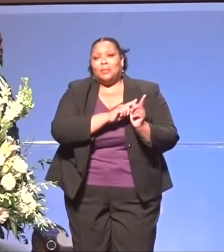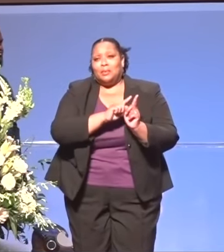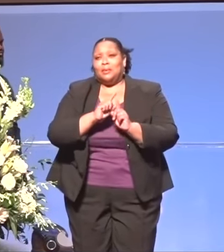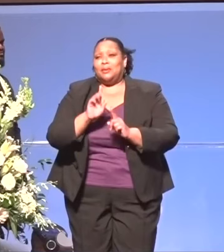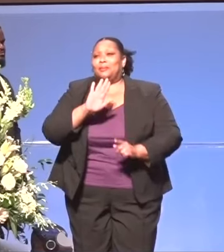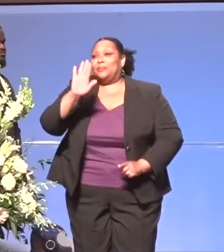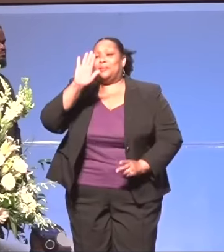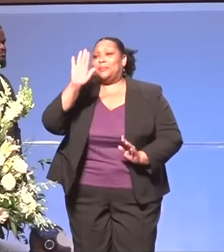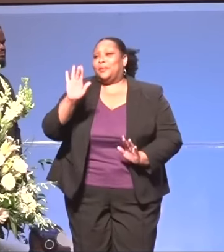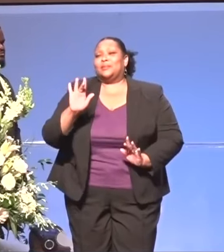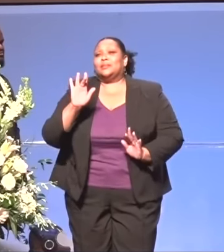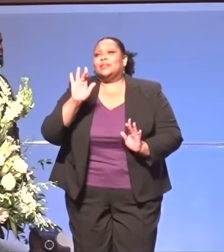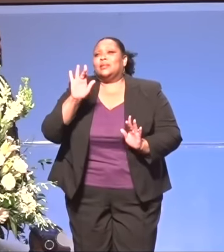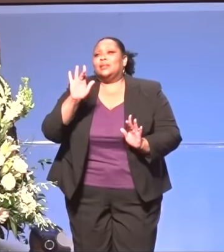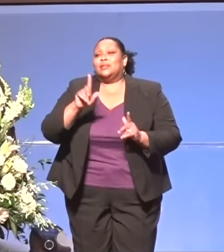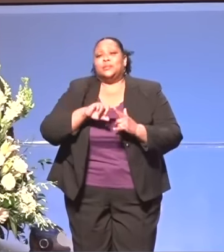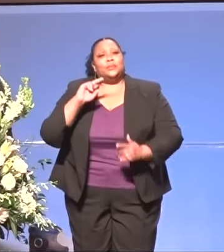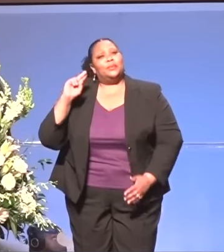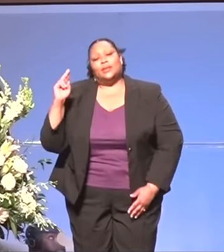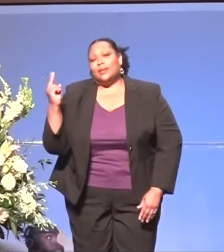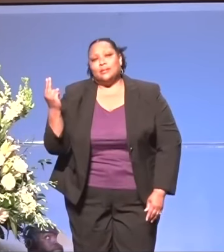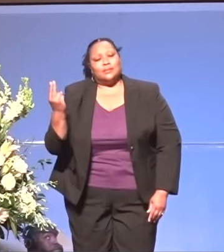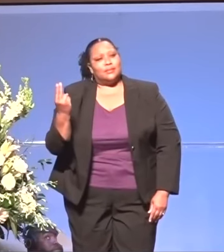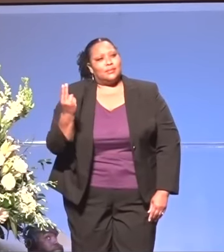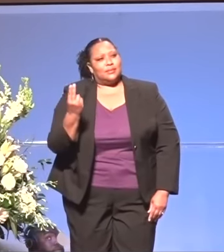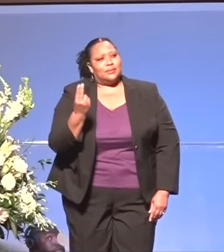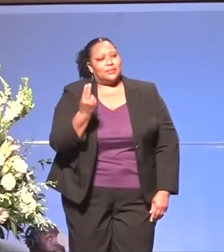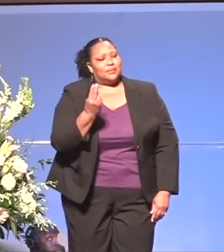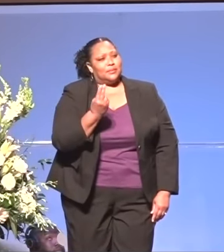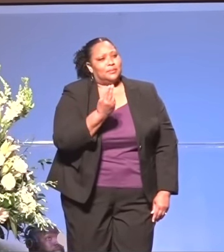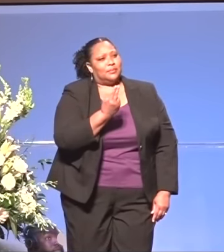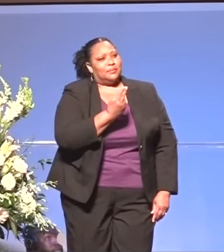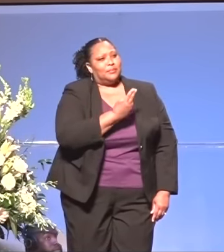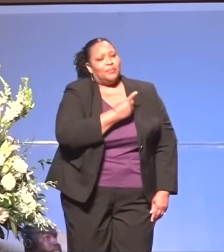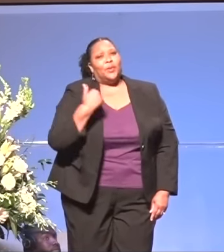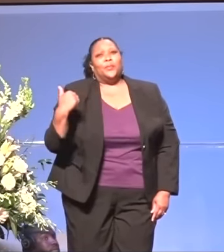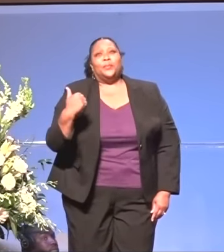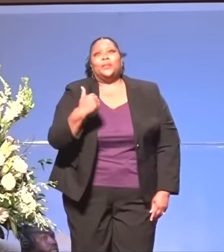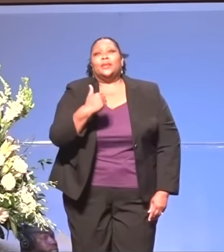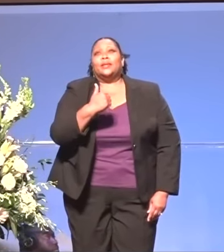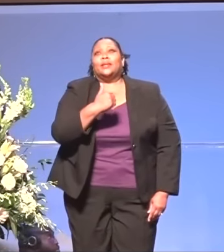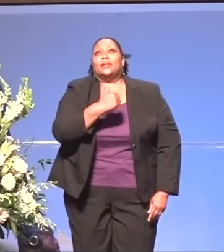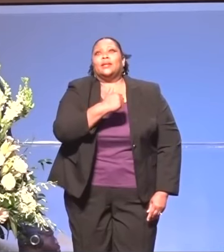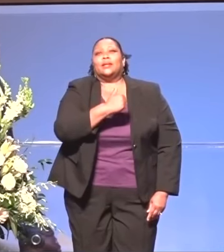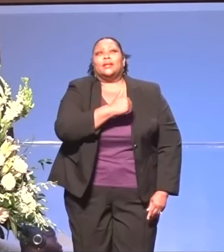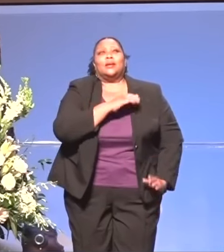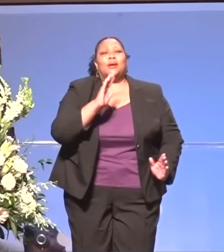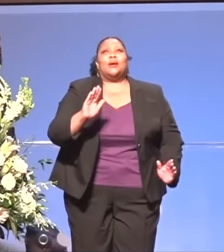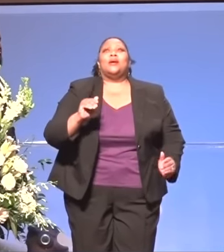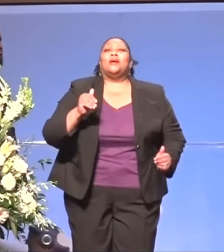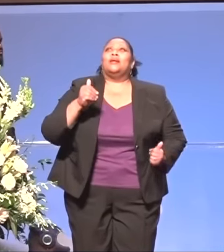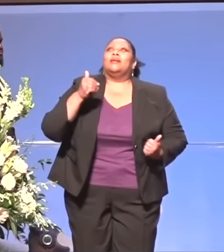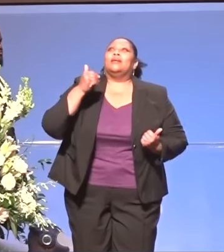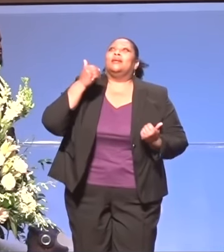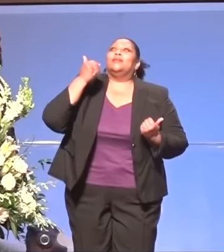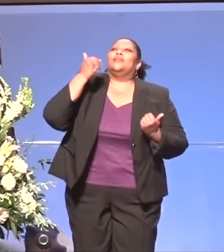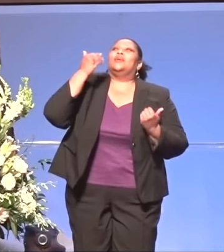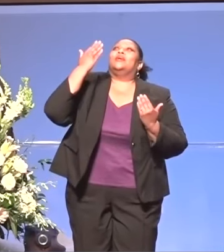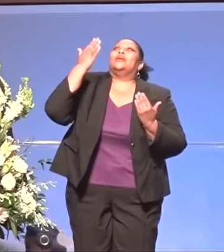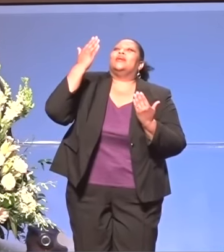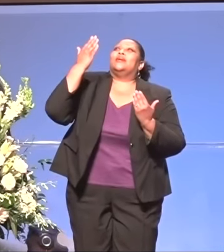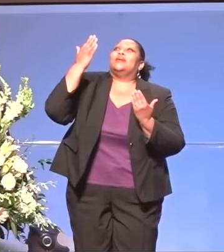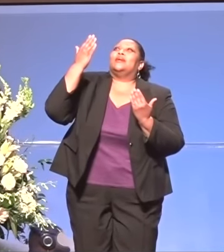and your mercy towards us. We are